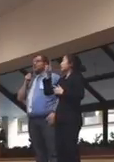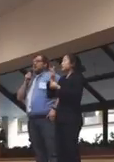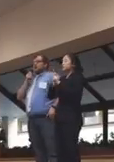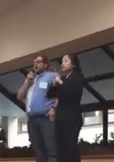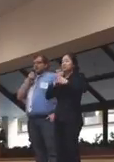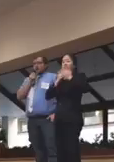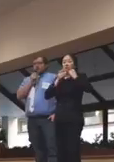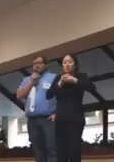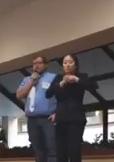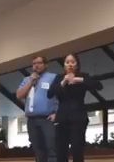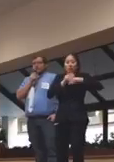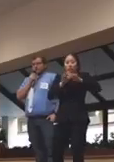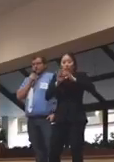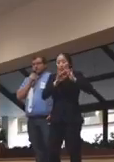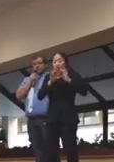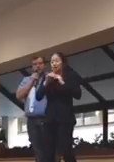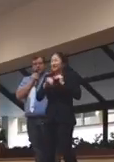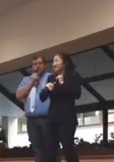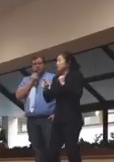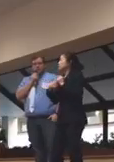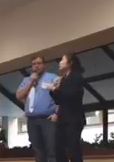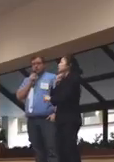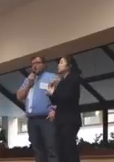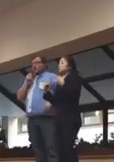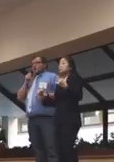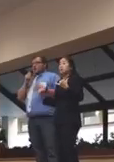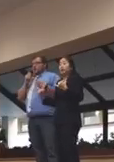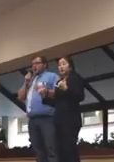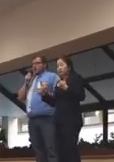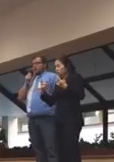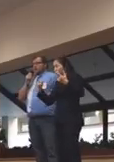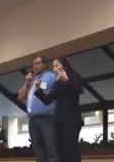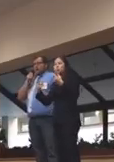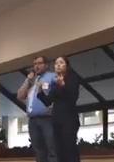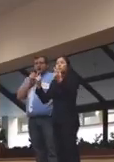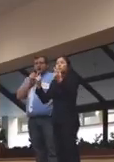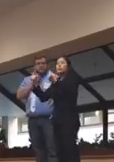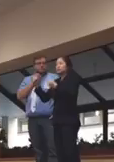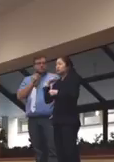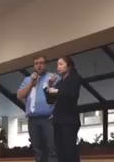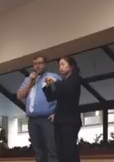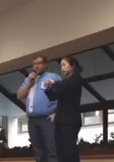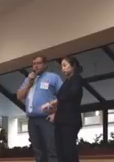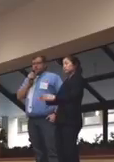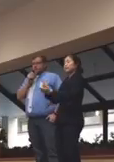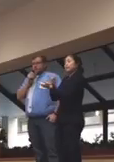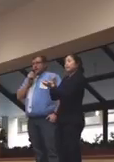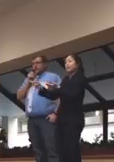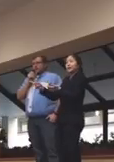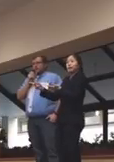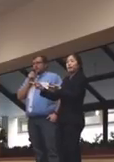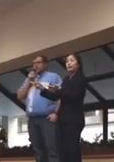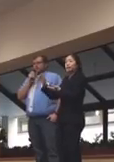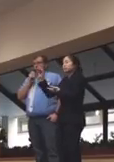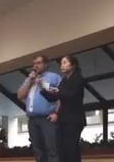fine. Is there anything being done right now to check out the fail rate, where the loop is, where the